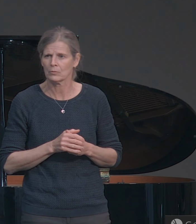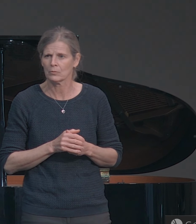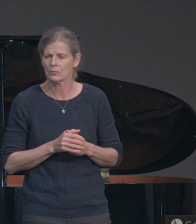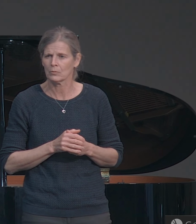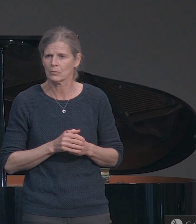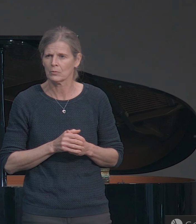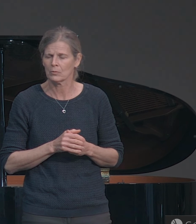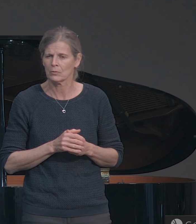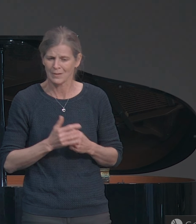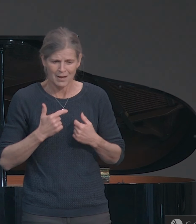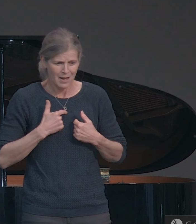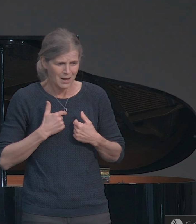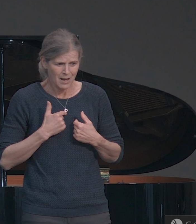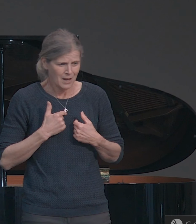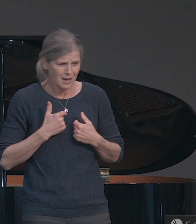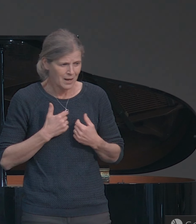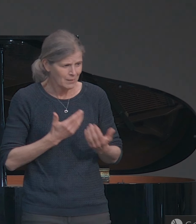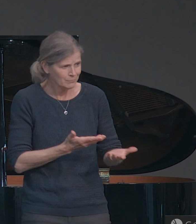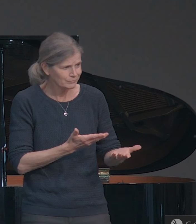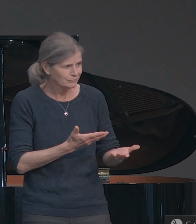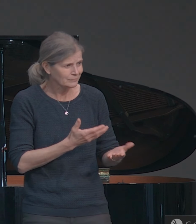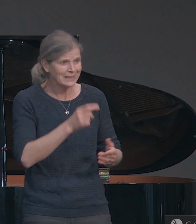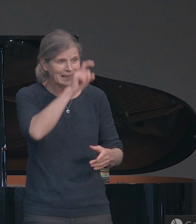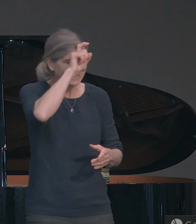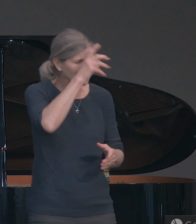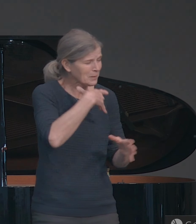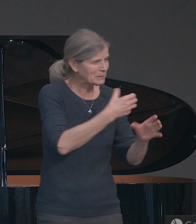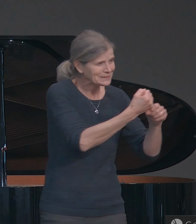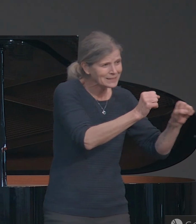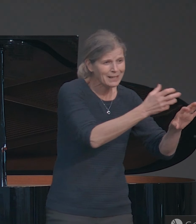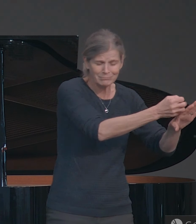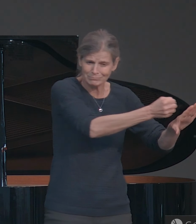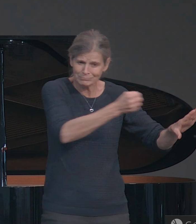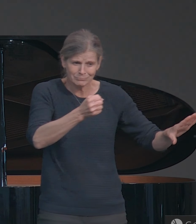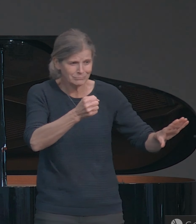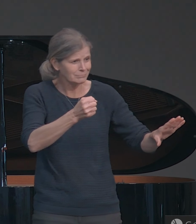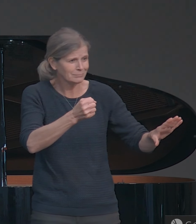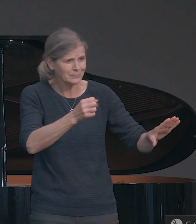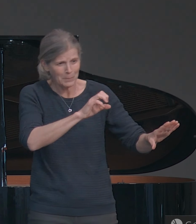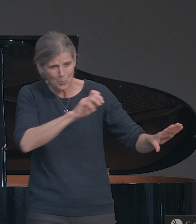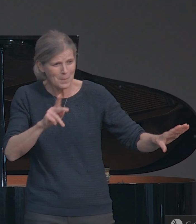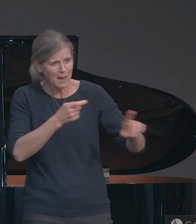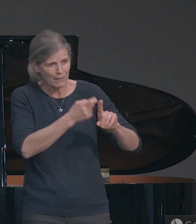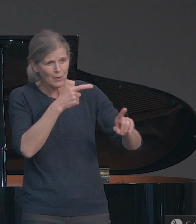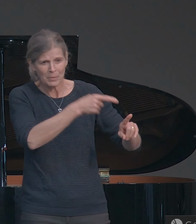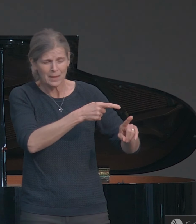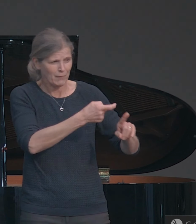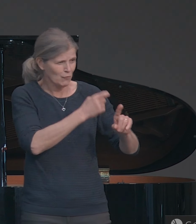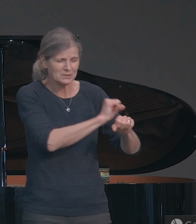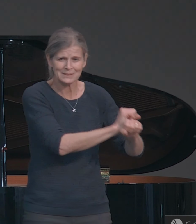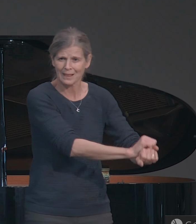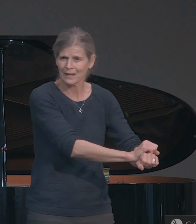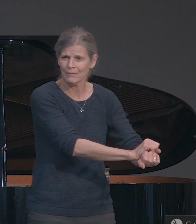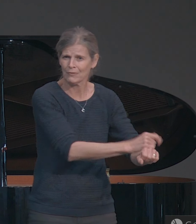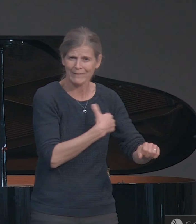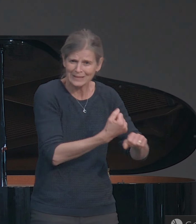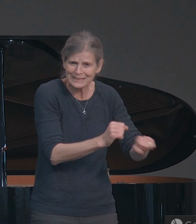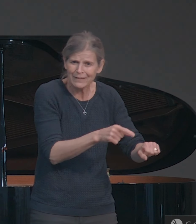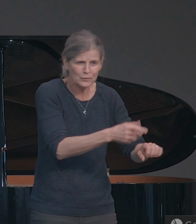This is for I brought you up from the land of Egypt and redeemed you from the house of slavery.